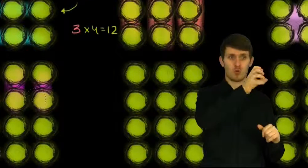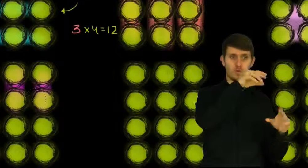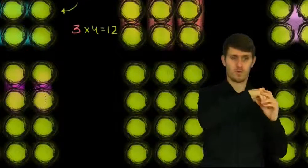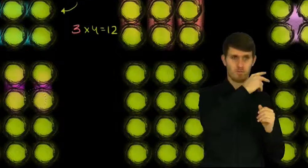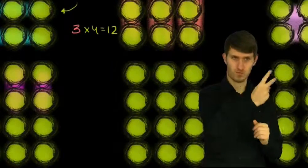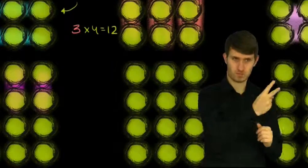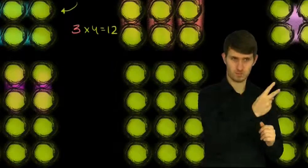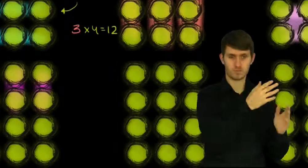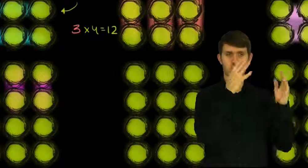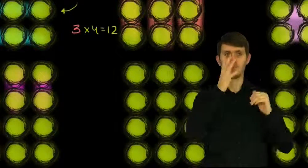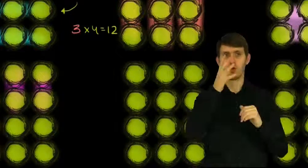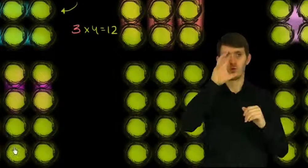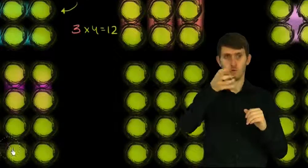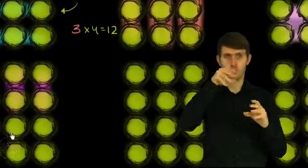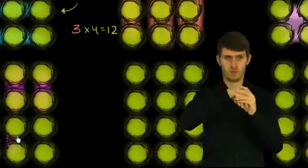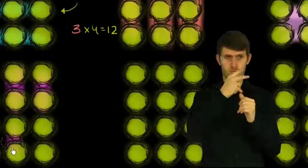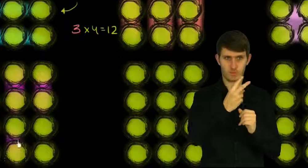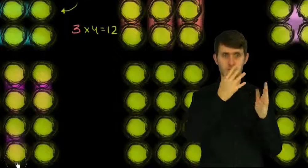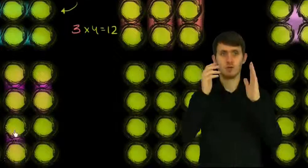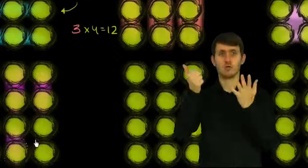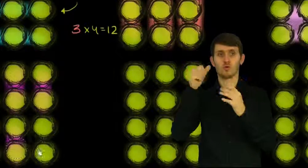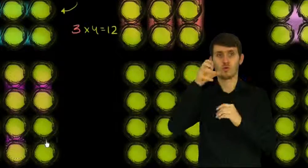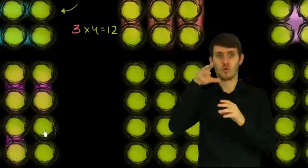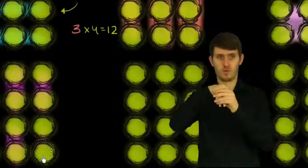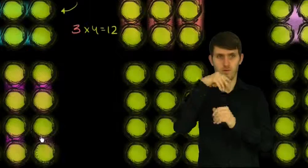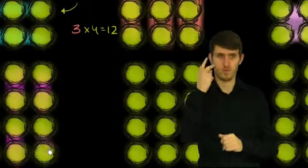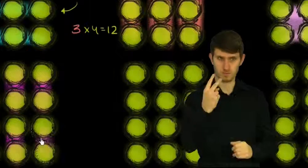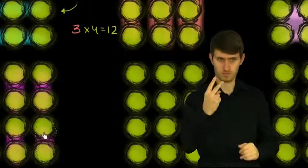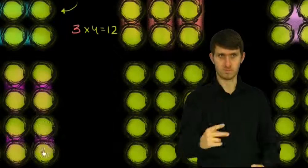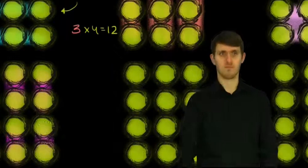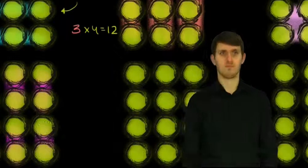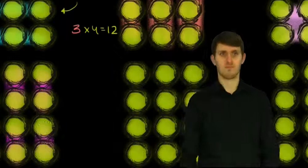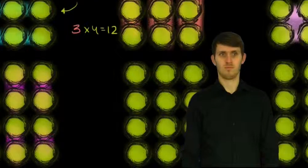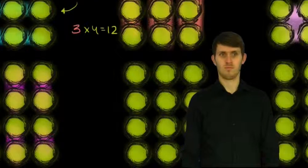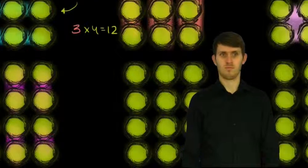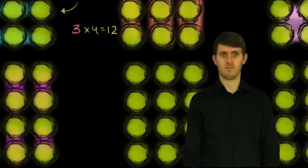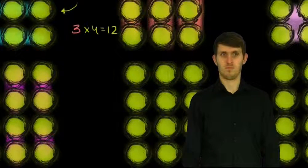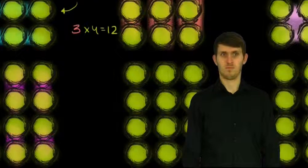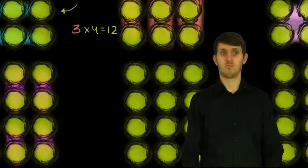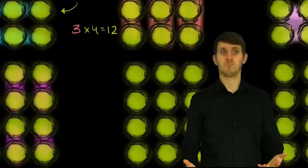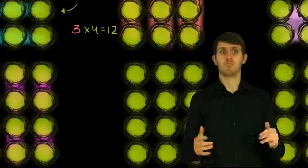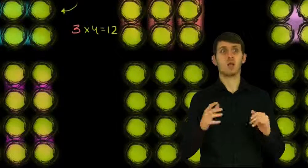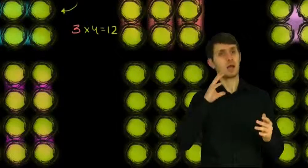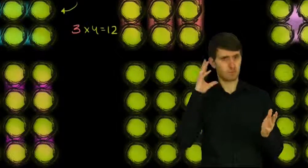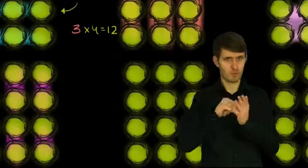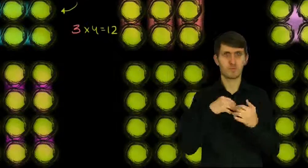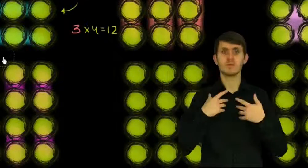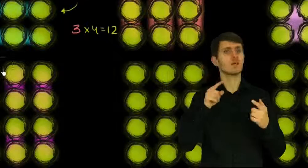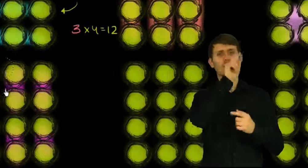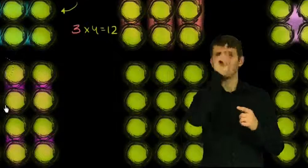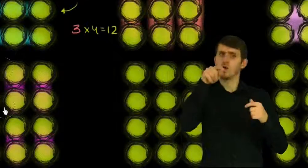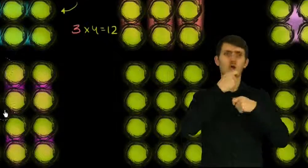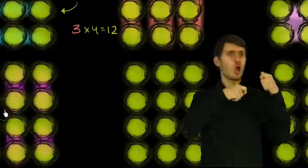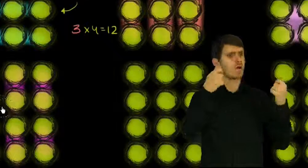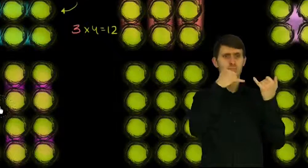groups of 2, 4 groups of 2, 5 groups of 2, and 6 groups of 2. So once again, this is